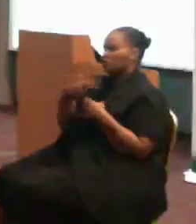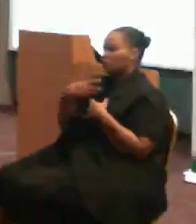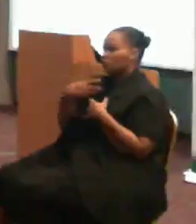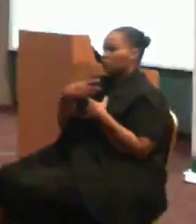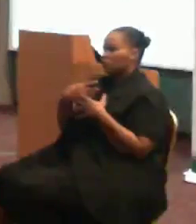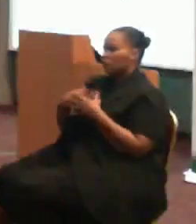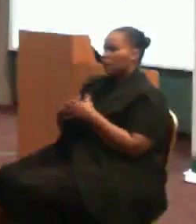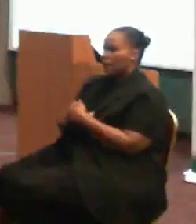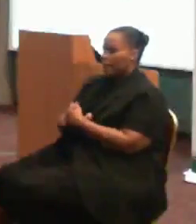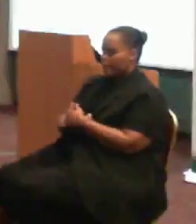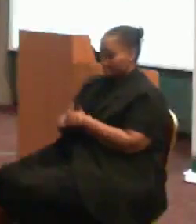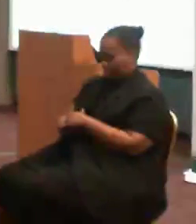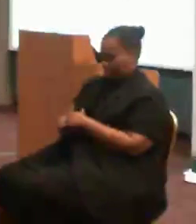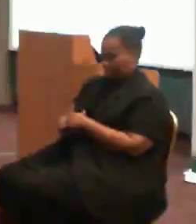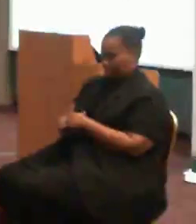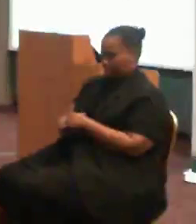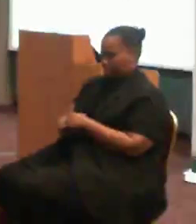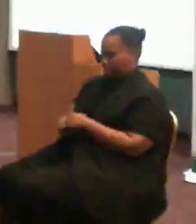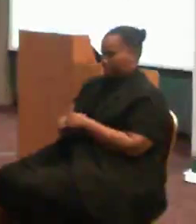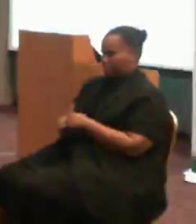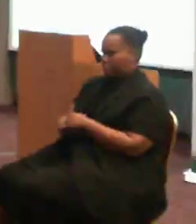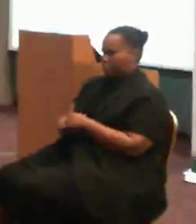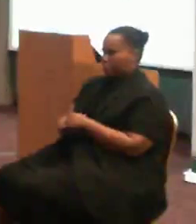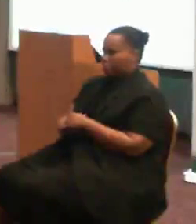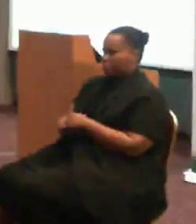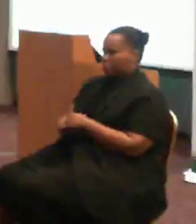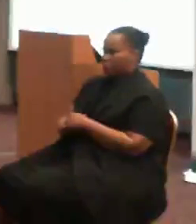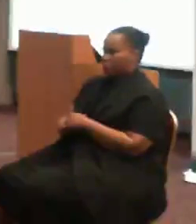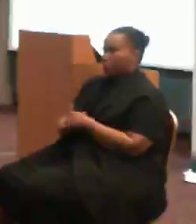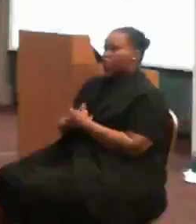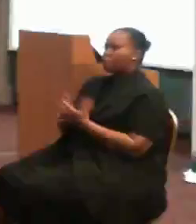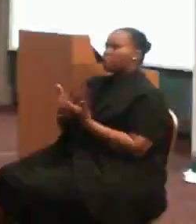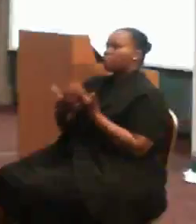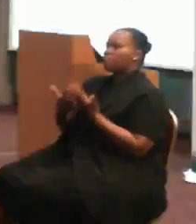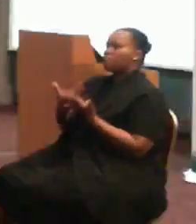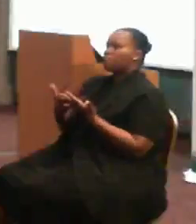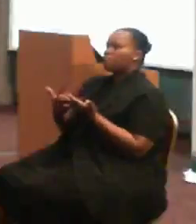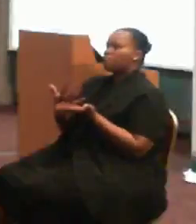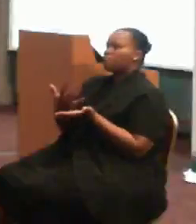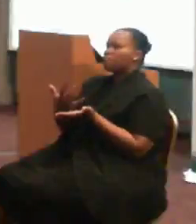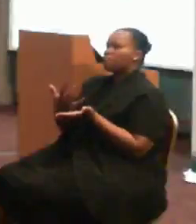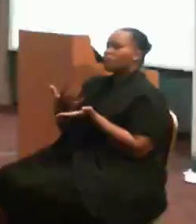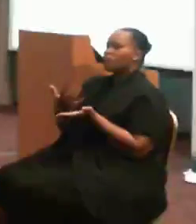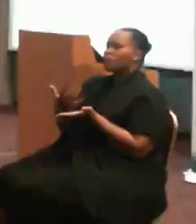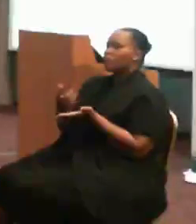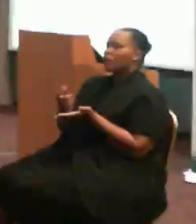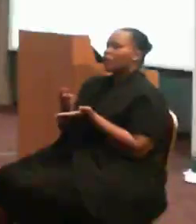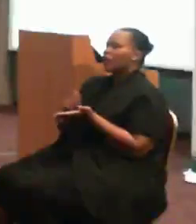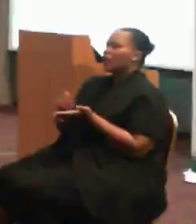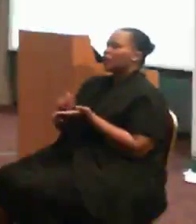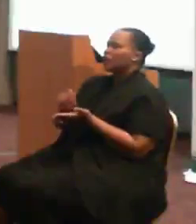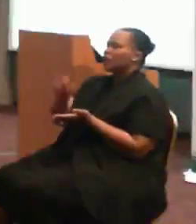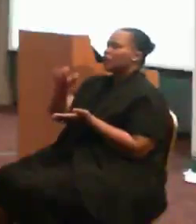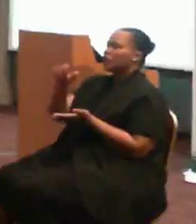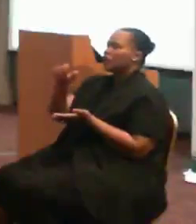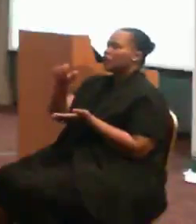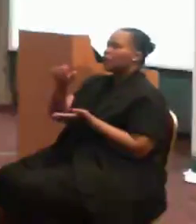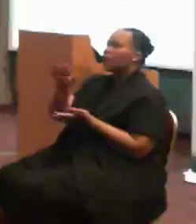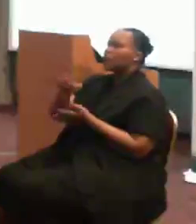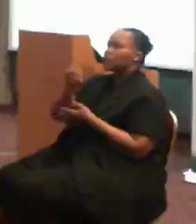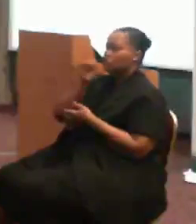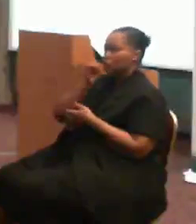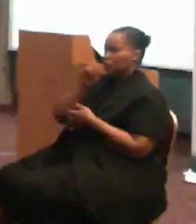And maybe just for the rating agencies, where you talk about rating agencies.